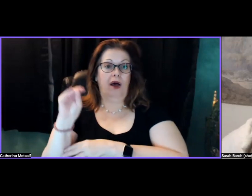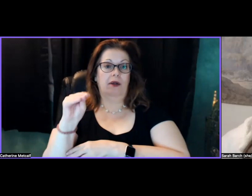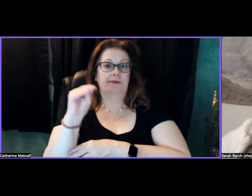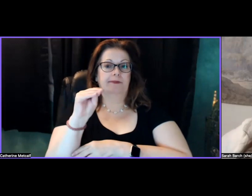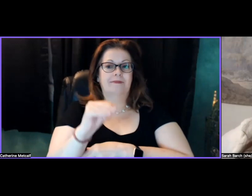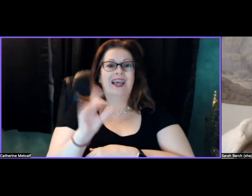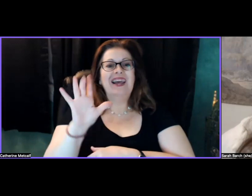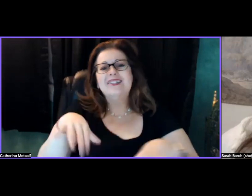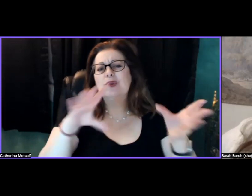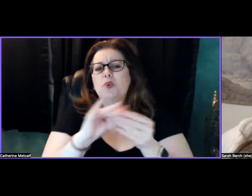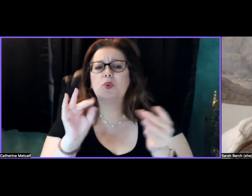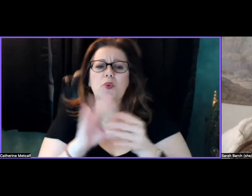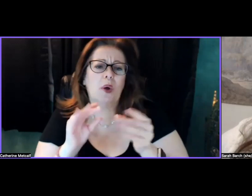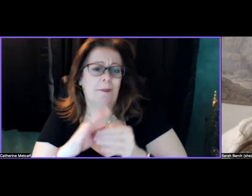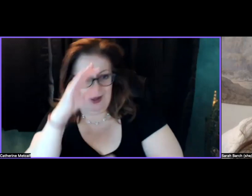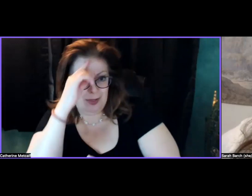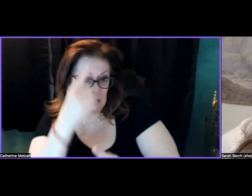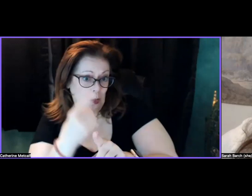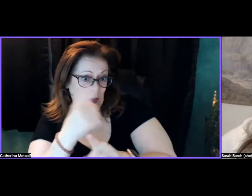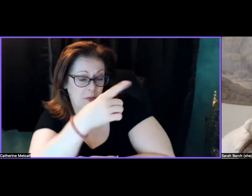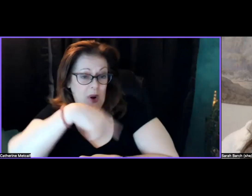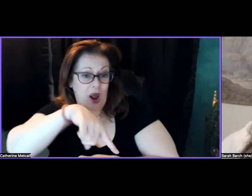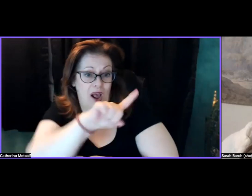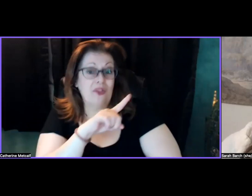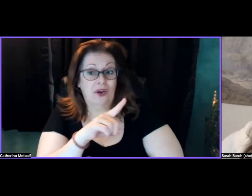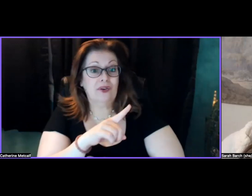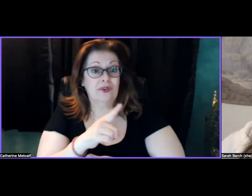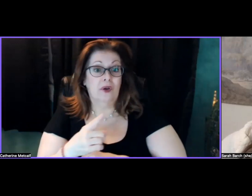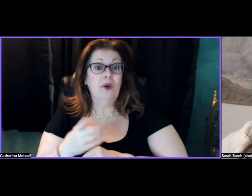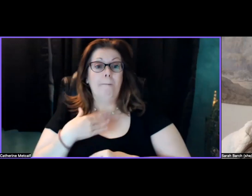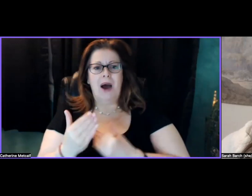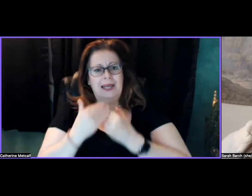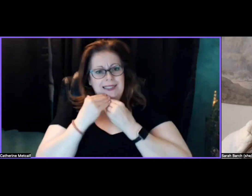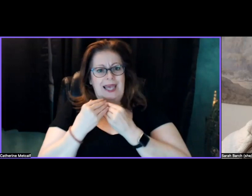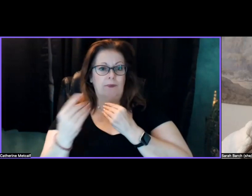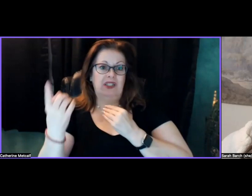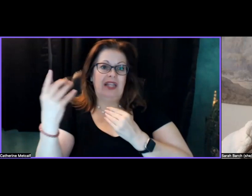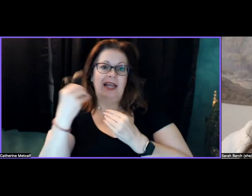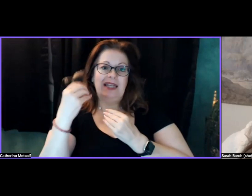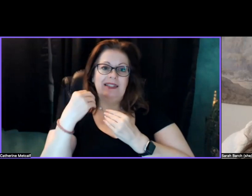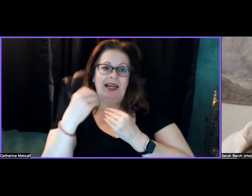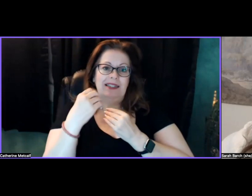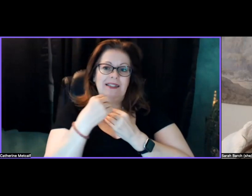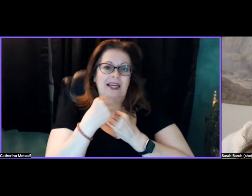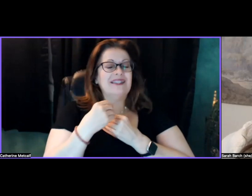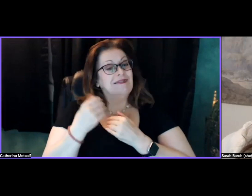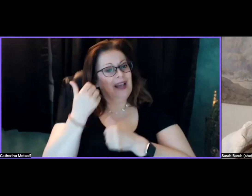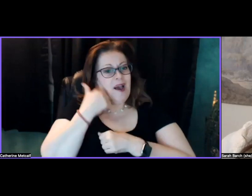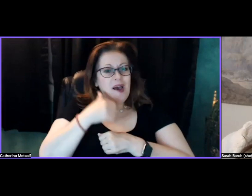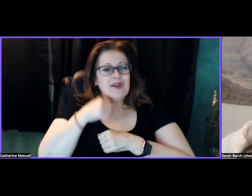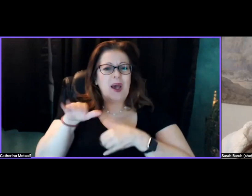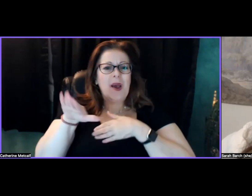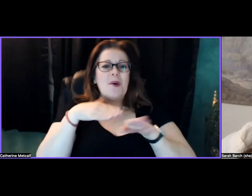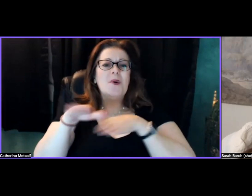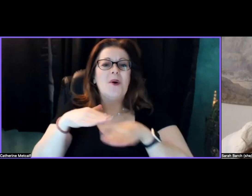This is a story about the brothers who would take bites from my sandwiches and walk to school every day like a pack